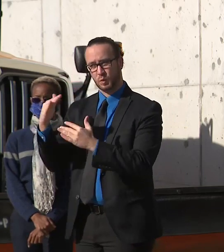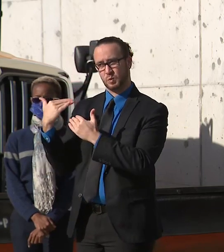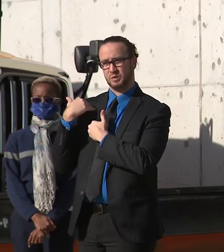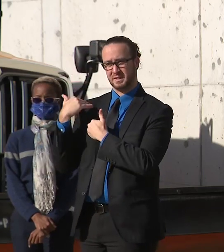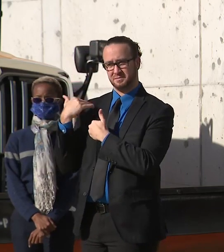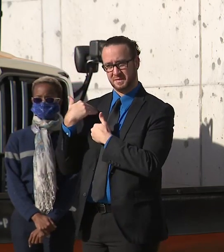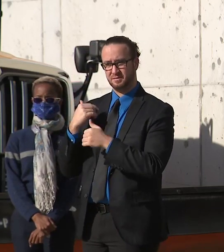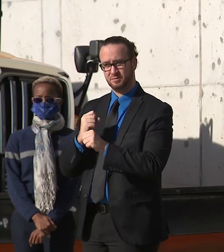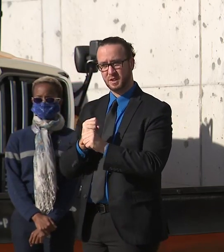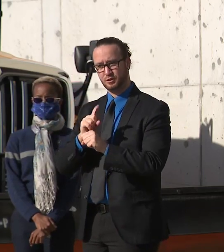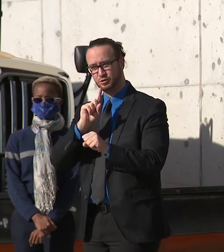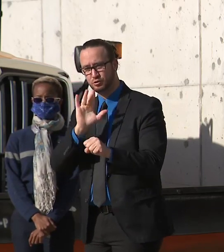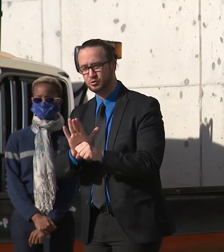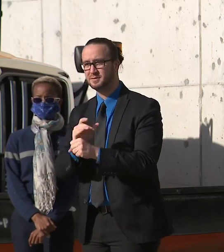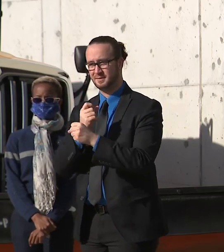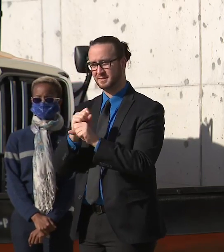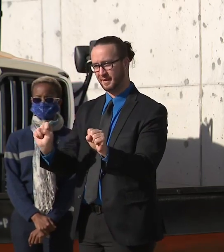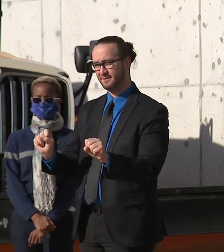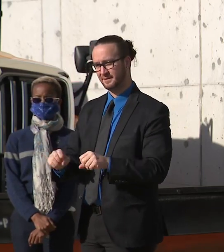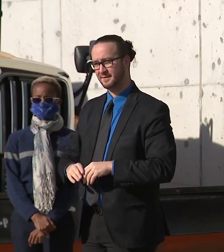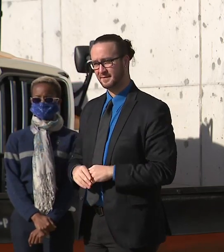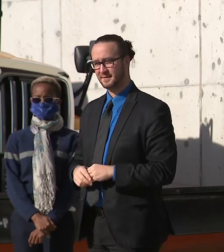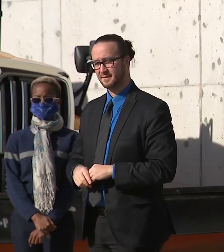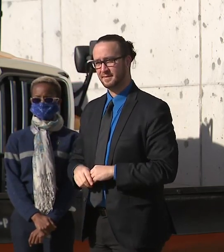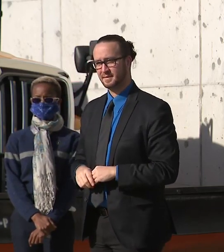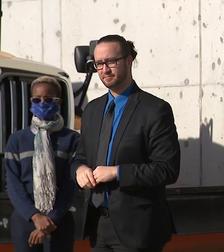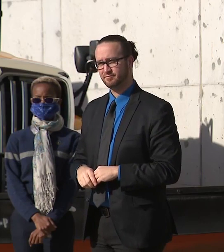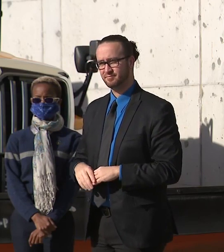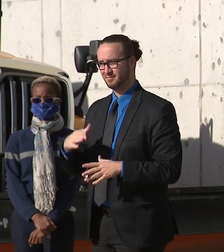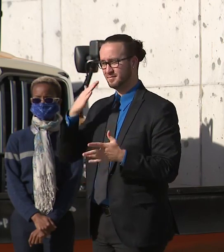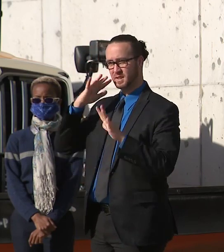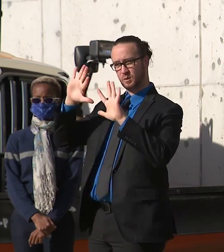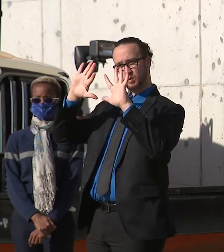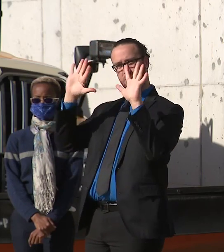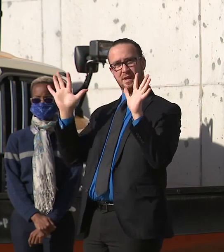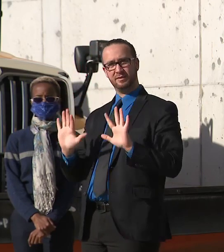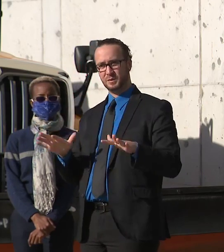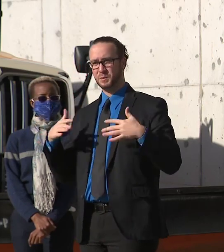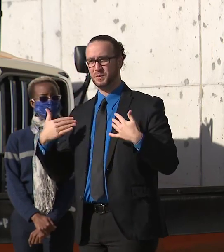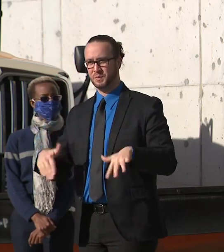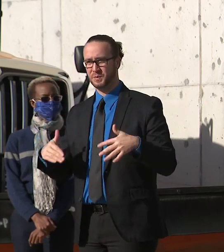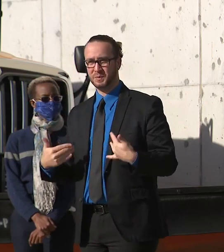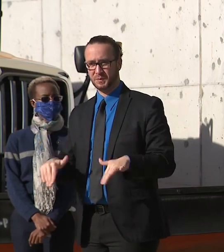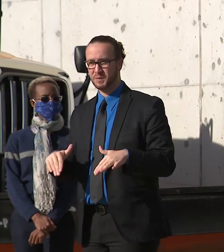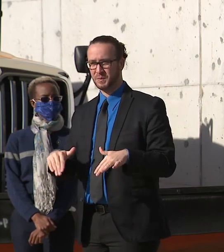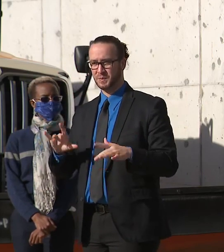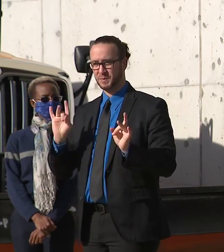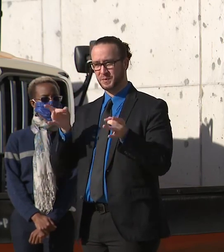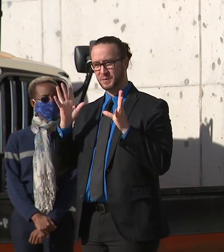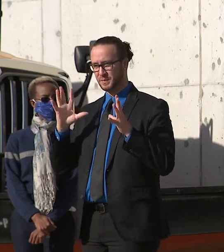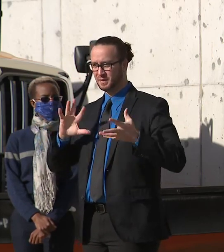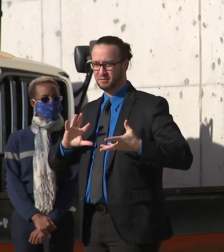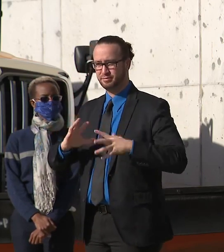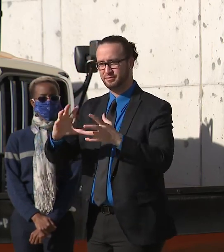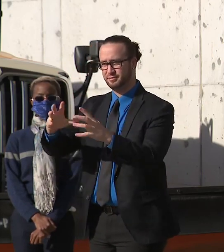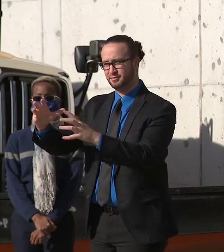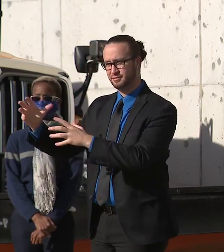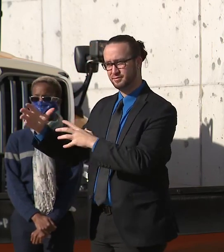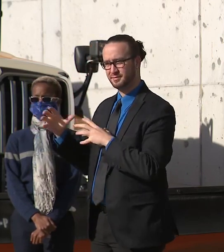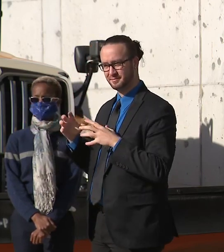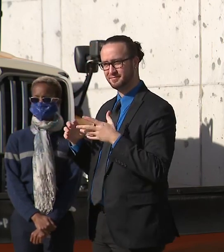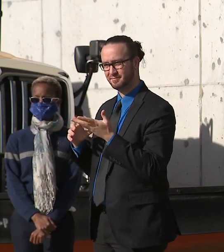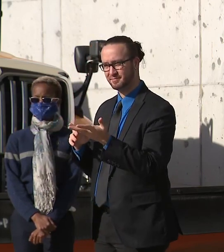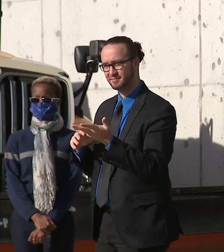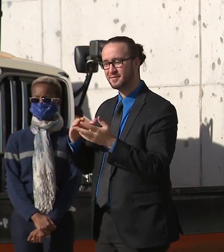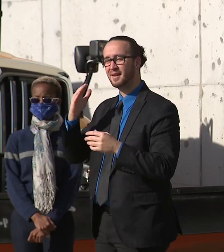with service changes such as trash collection by watching or listening to local TV and radio news. We also post